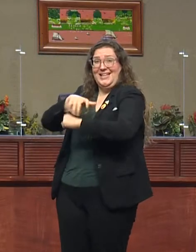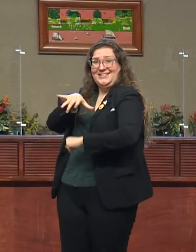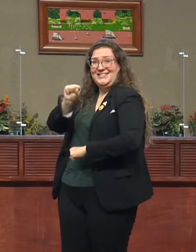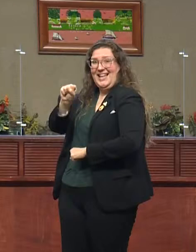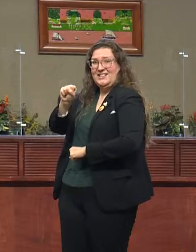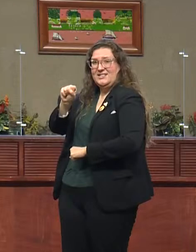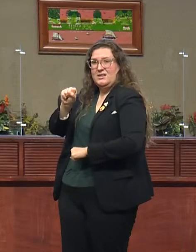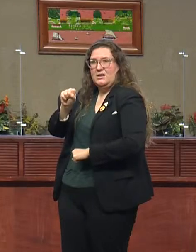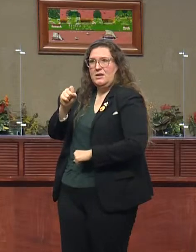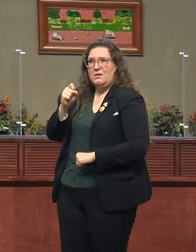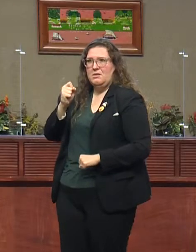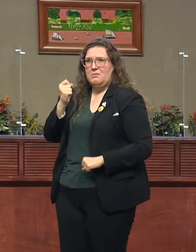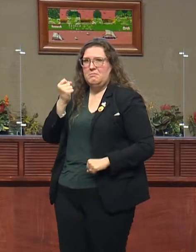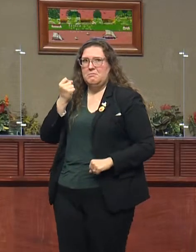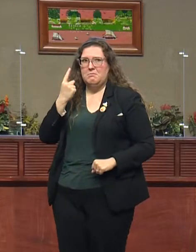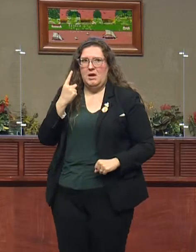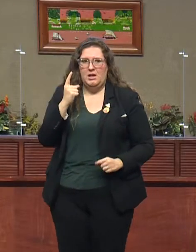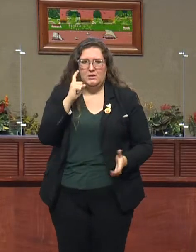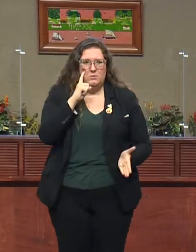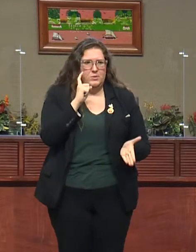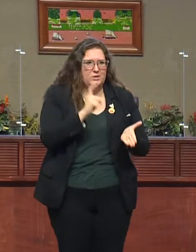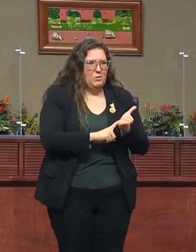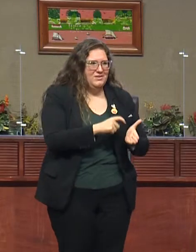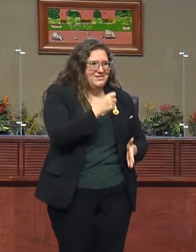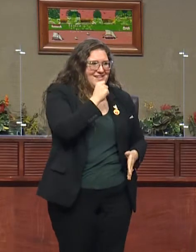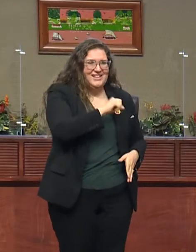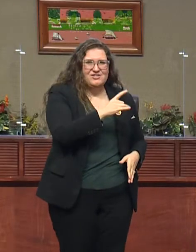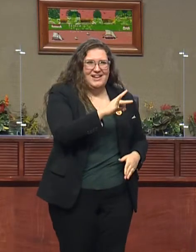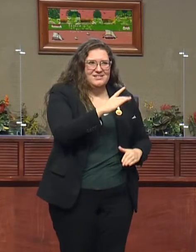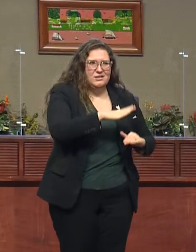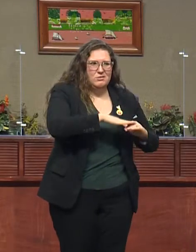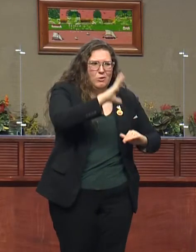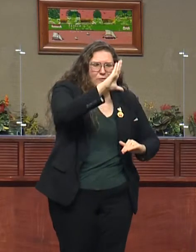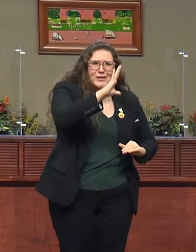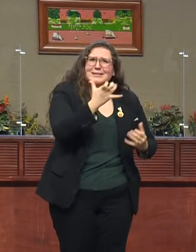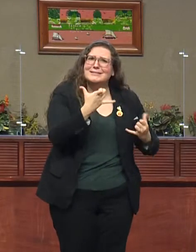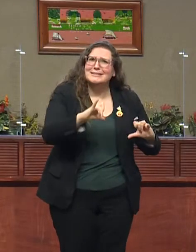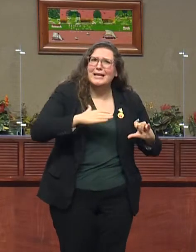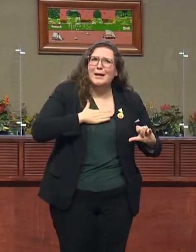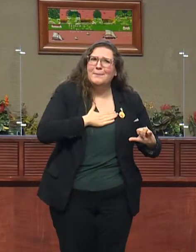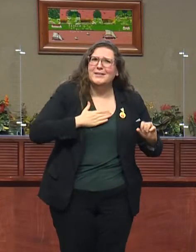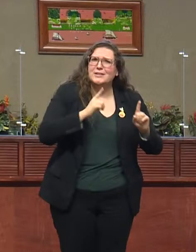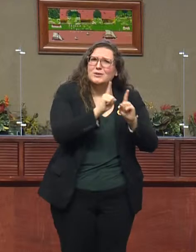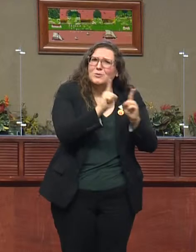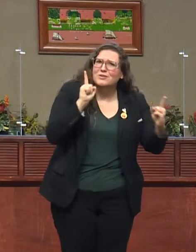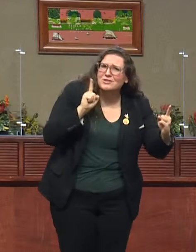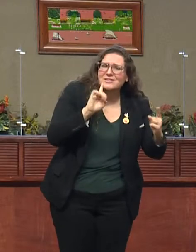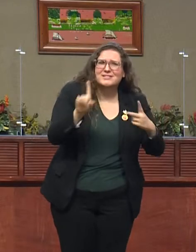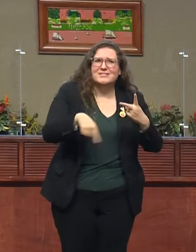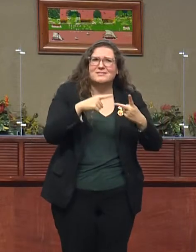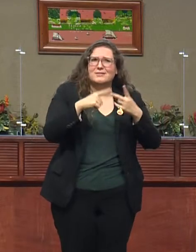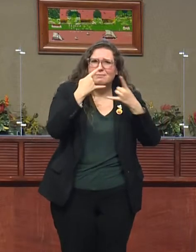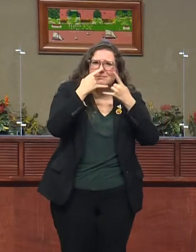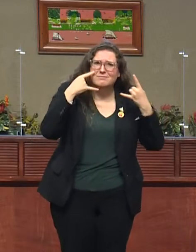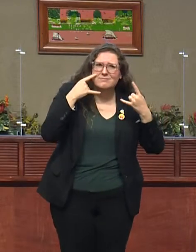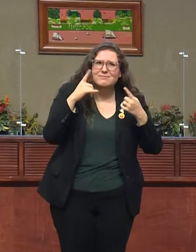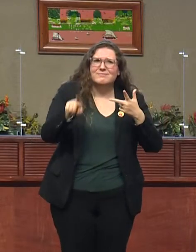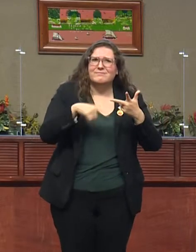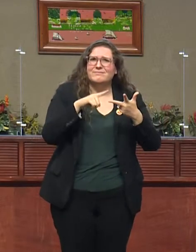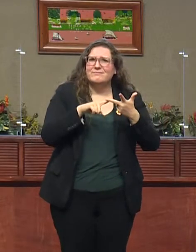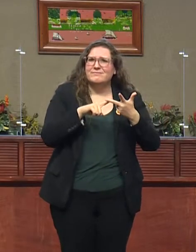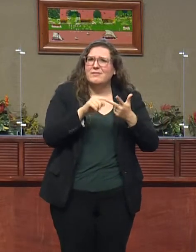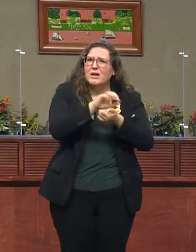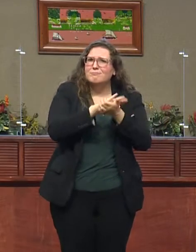into 18 and older, we need people to continue to watch the distance, to wear the mask, and to wash their hands,